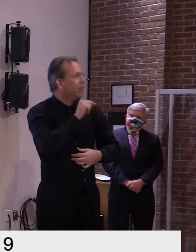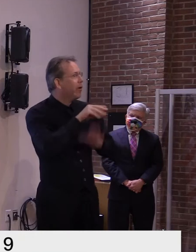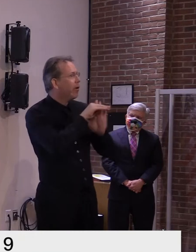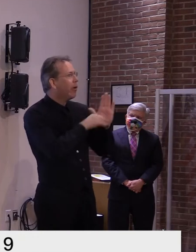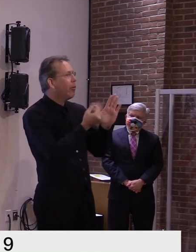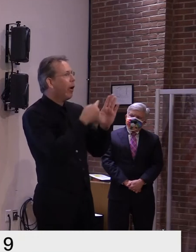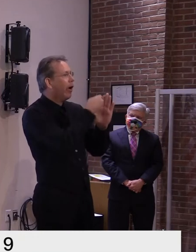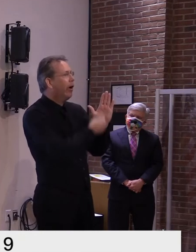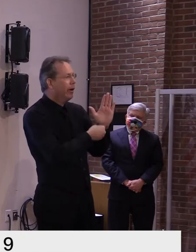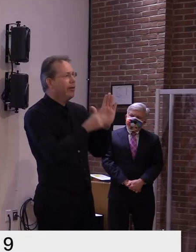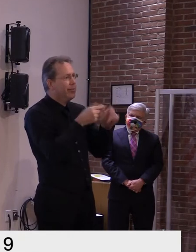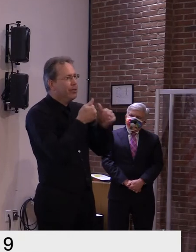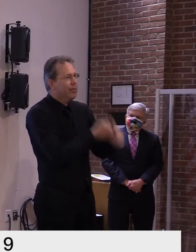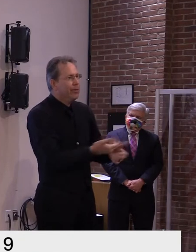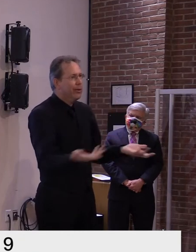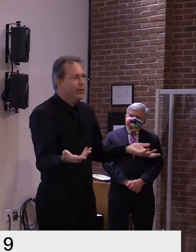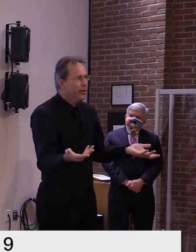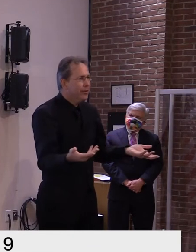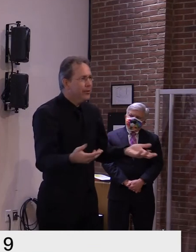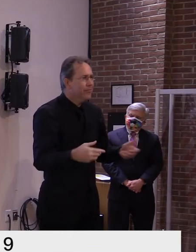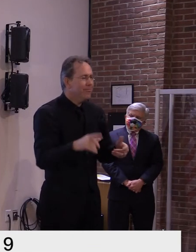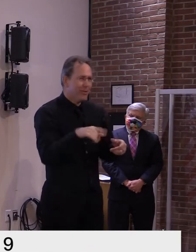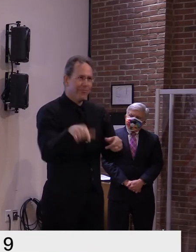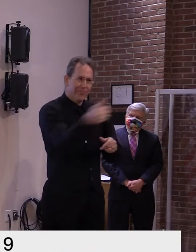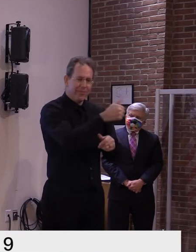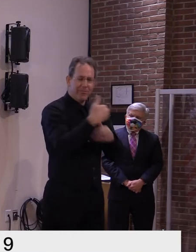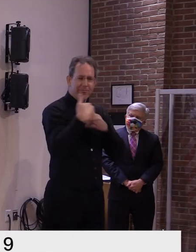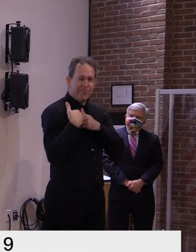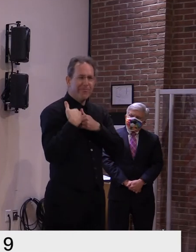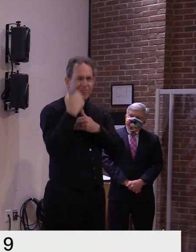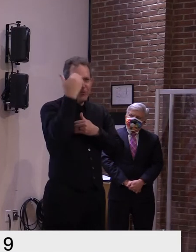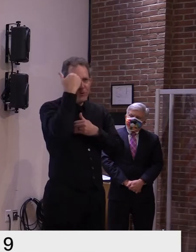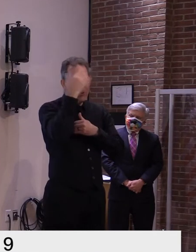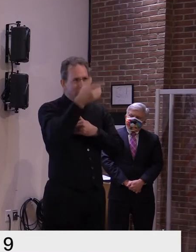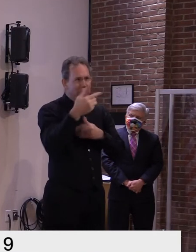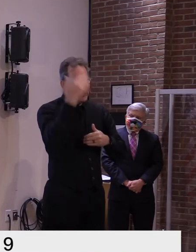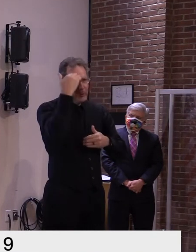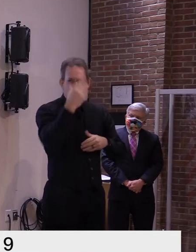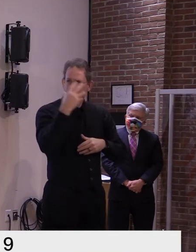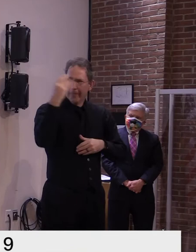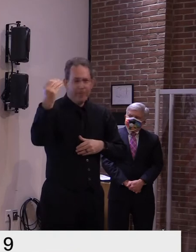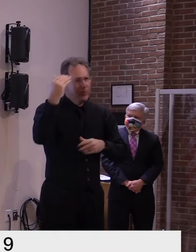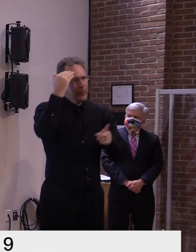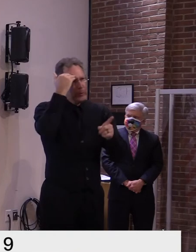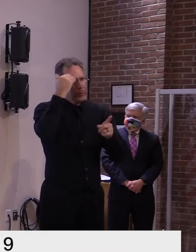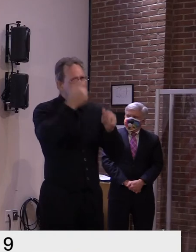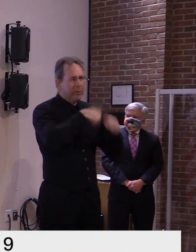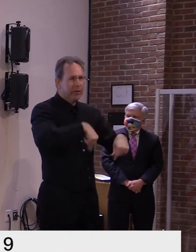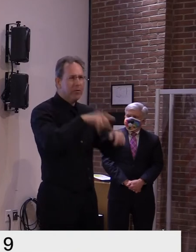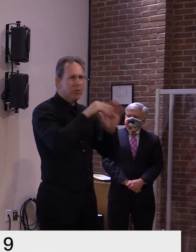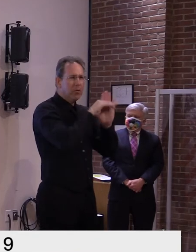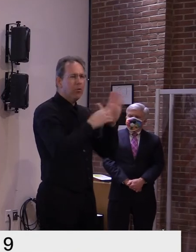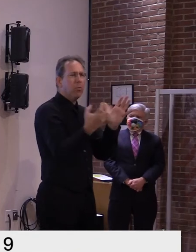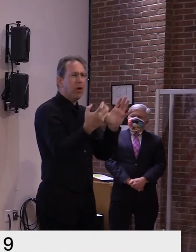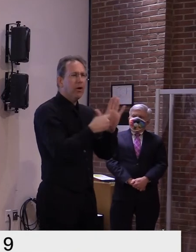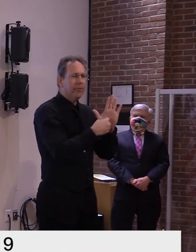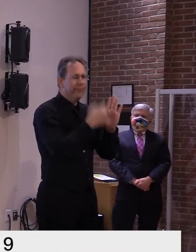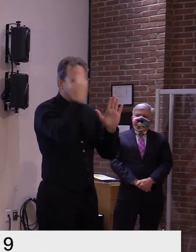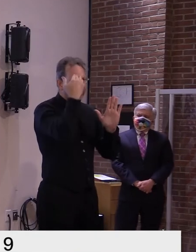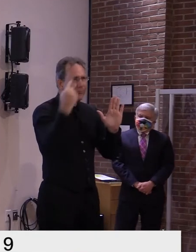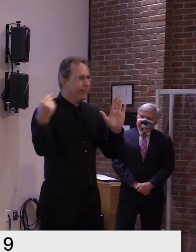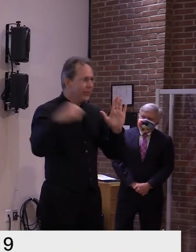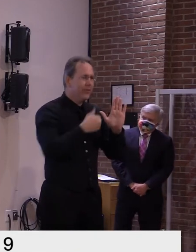maintain, you still have to adhere to the quarantine requirements that we have in place. I would just say and defer to Dr. Levine if he has anything else to